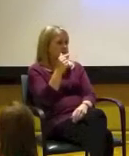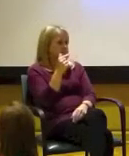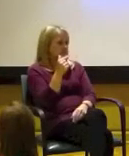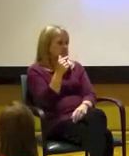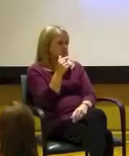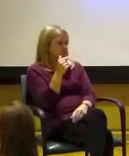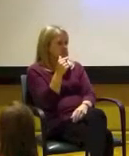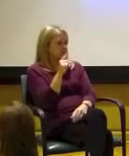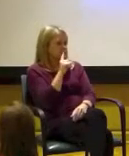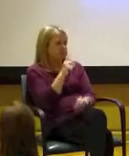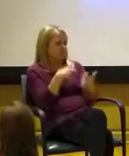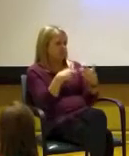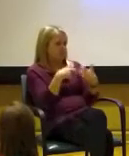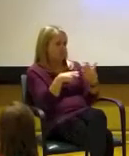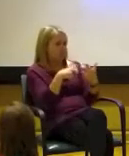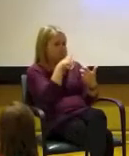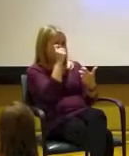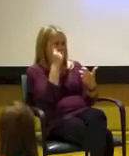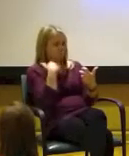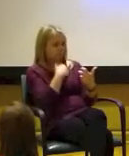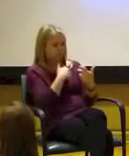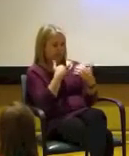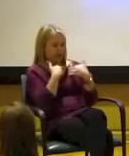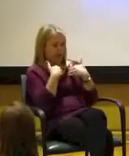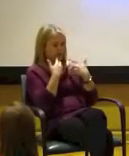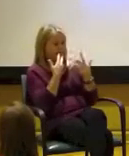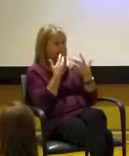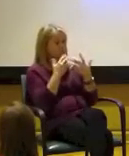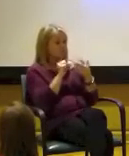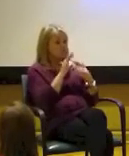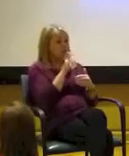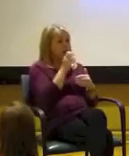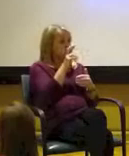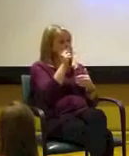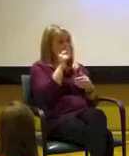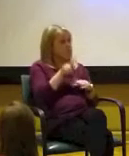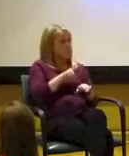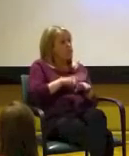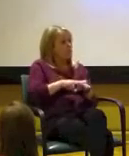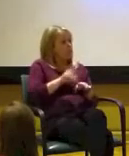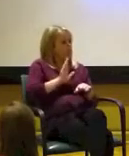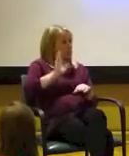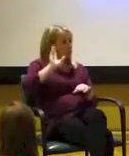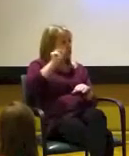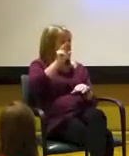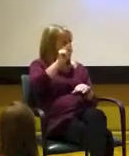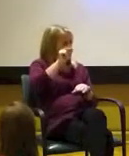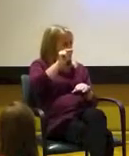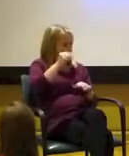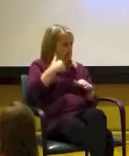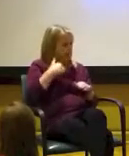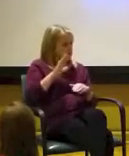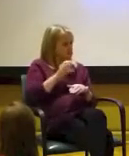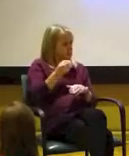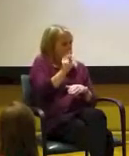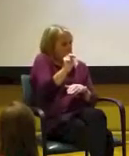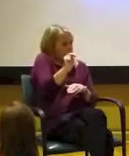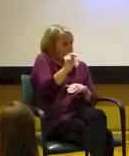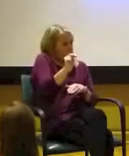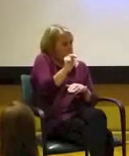problem. Because we have even though the bladder was not normal to start with, it had its own